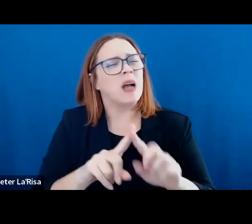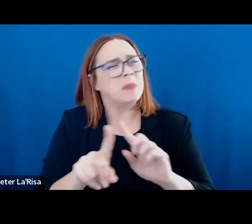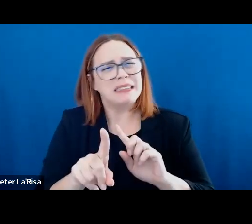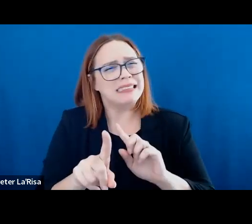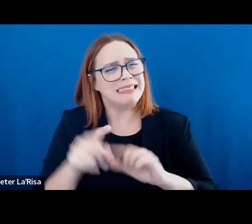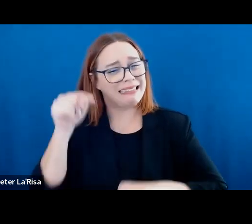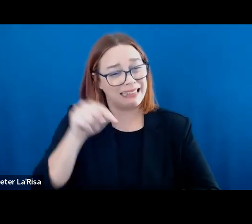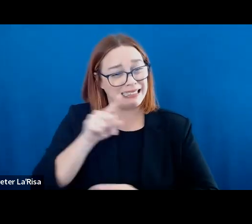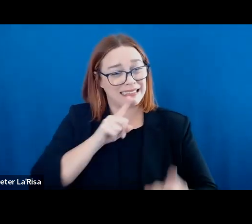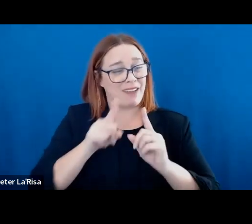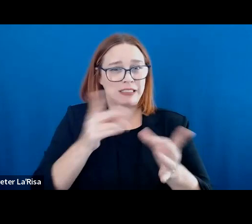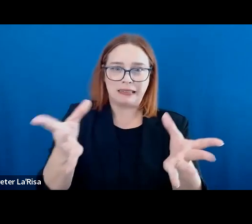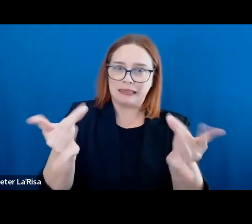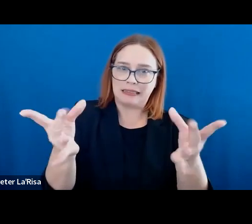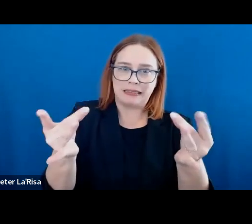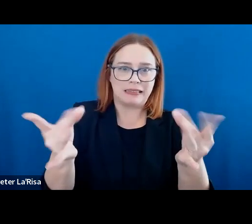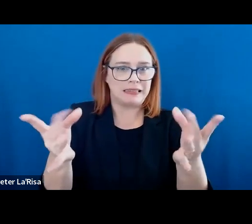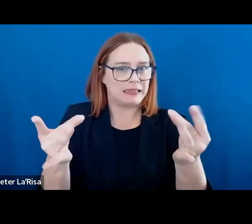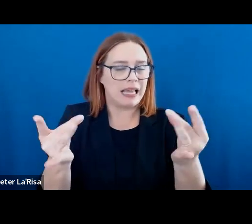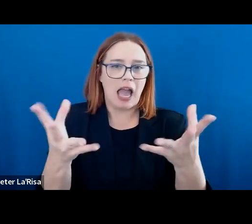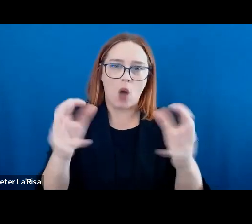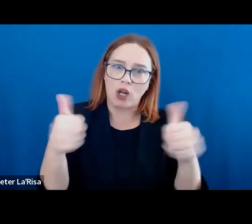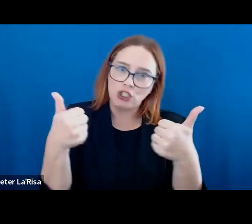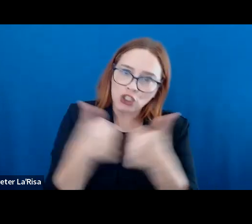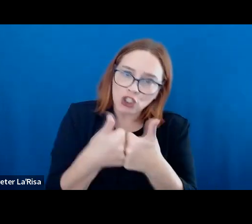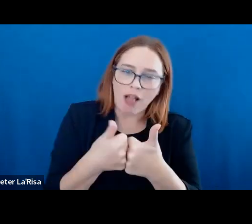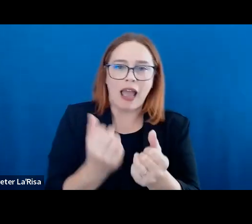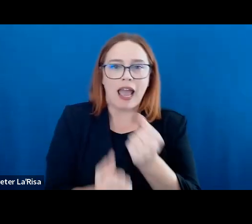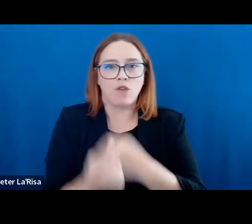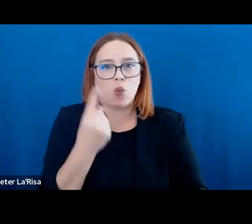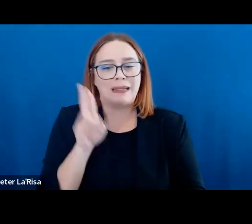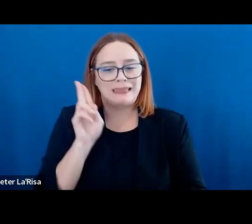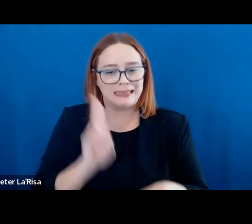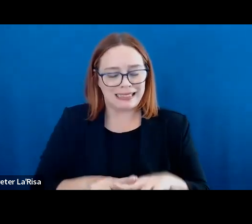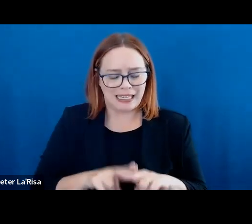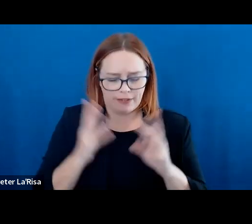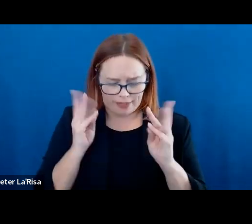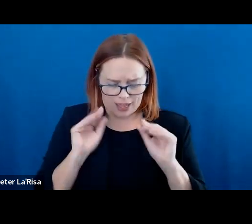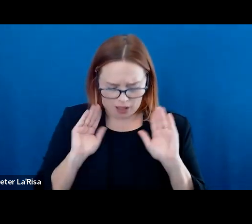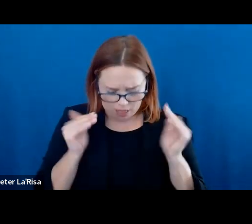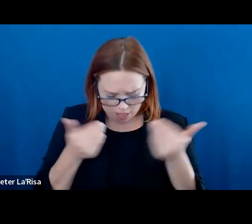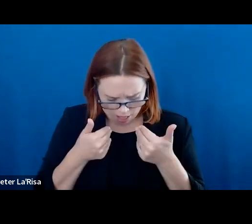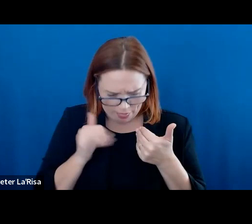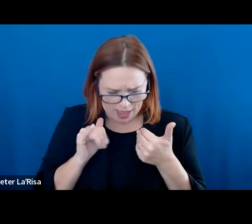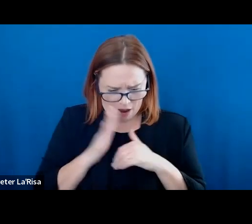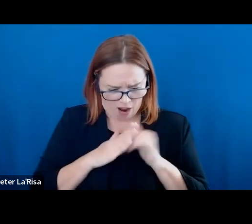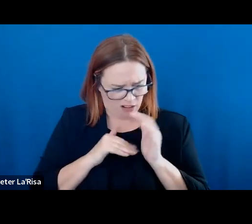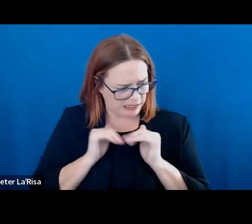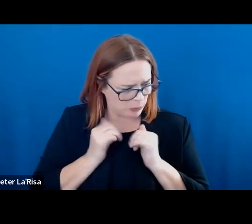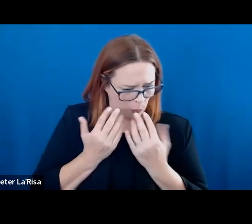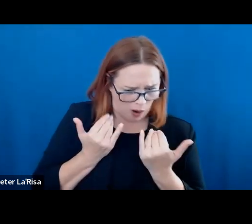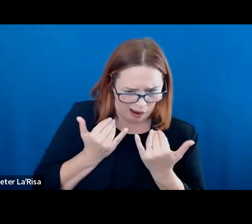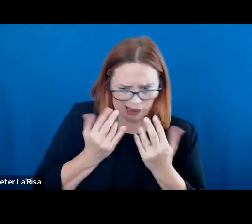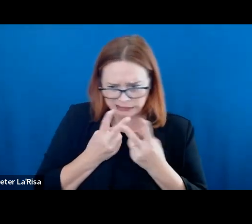I want to challenge everybody to sit with that discomfort and kind of dissect it and see what